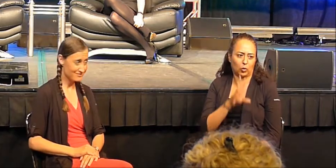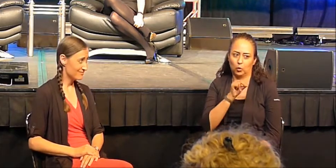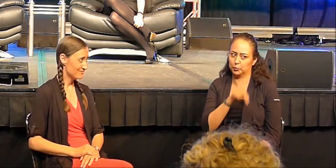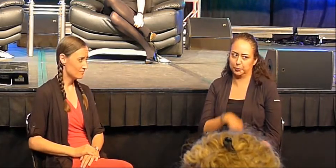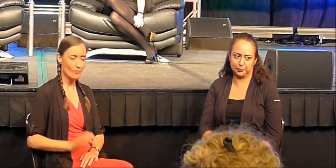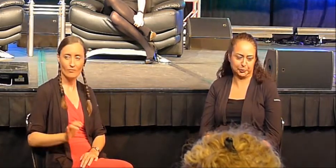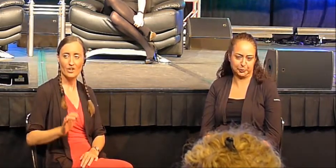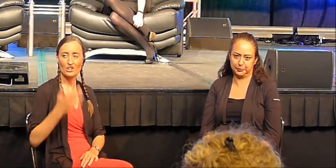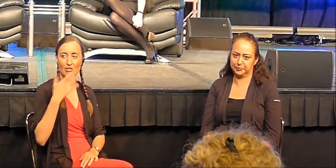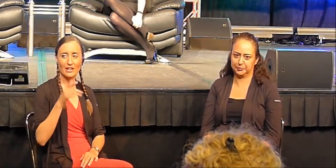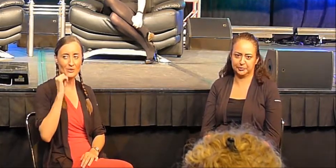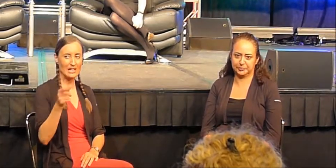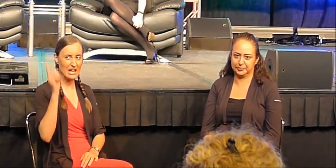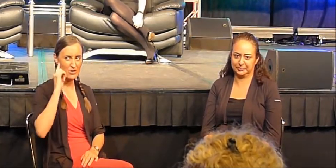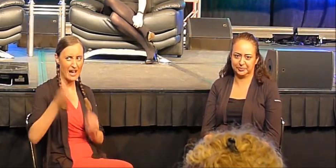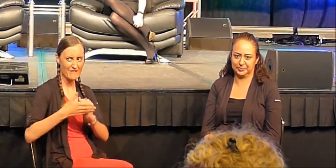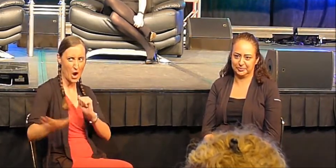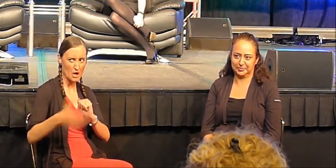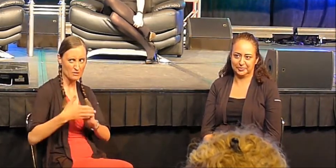fart.